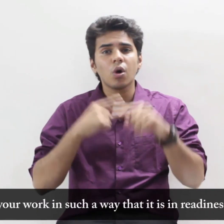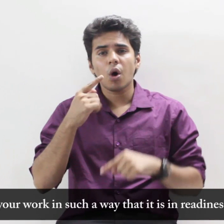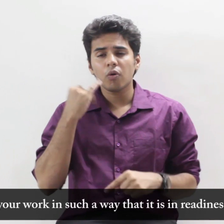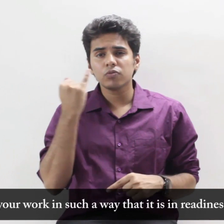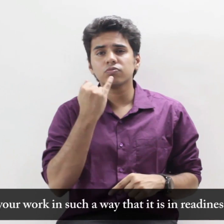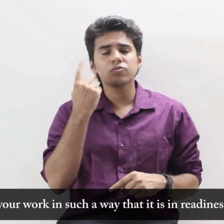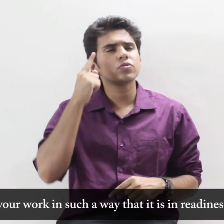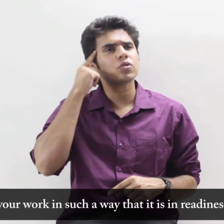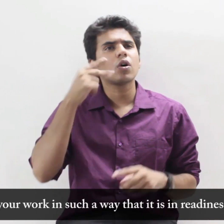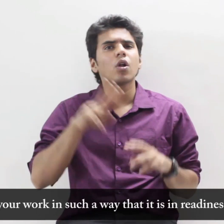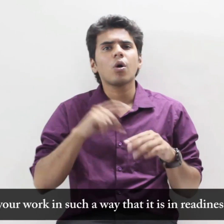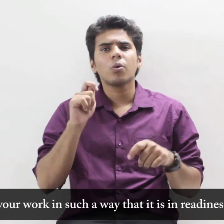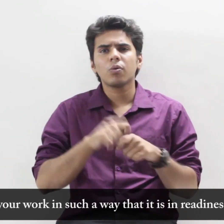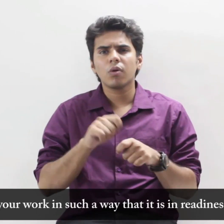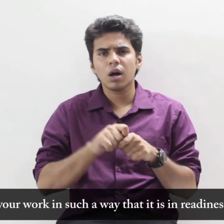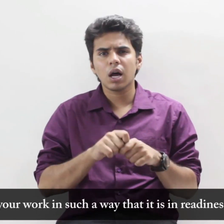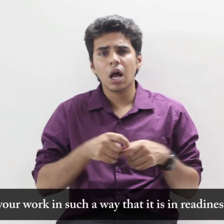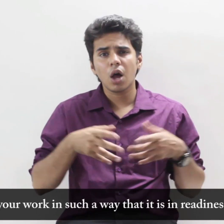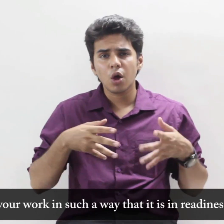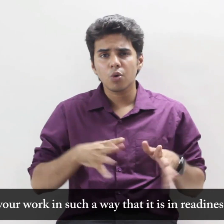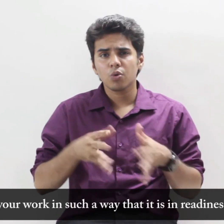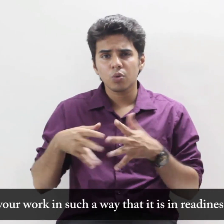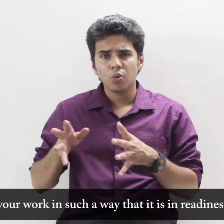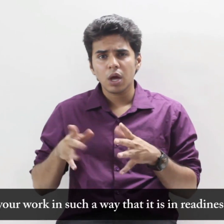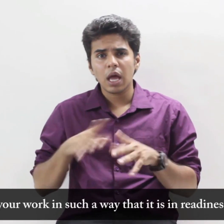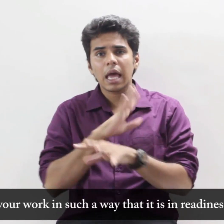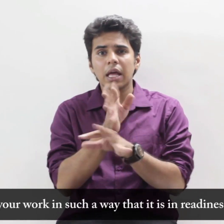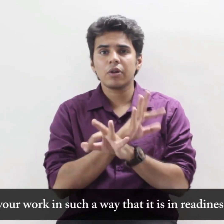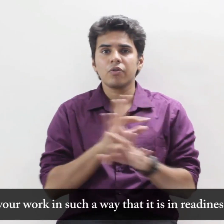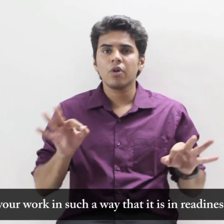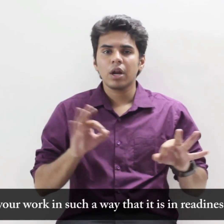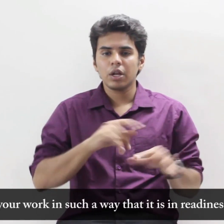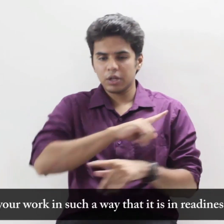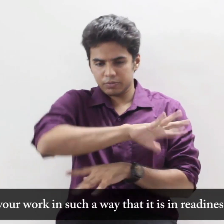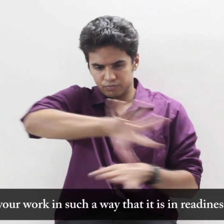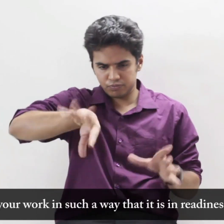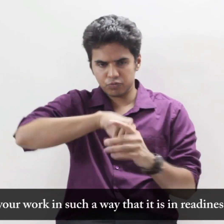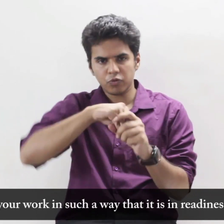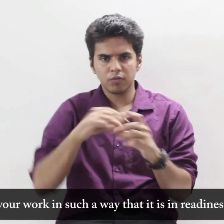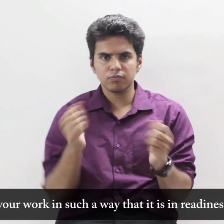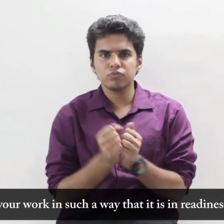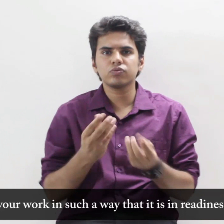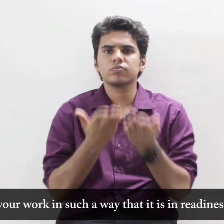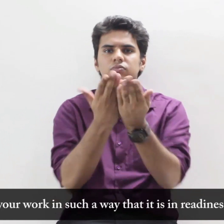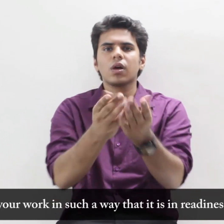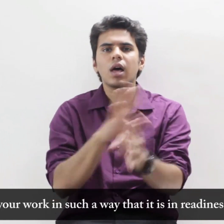Always sort your work in such a way that it is in readiness for assembly.